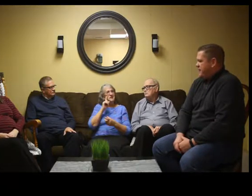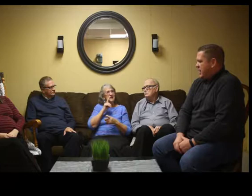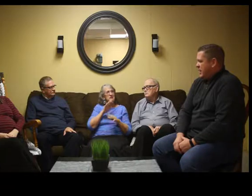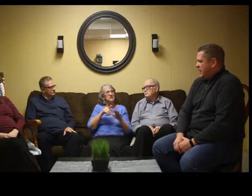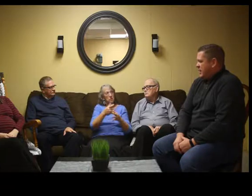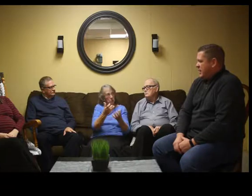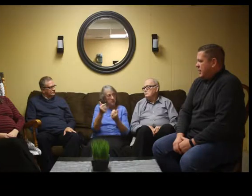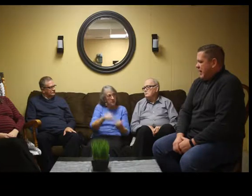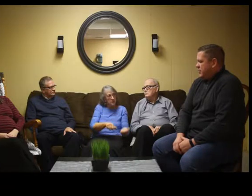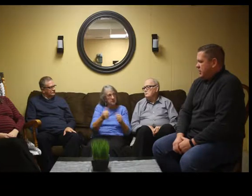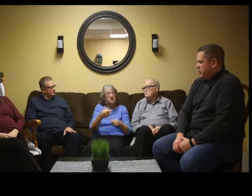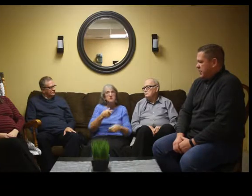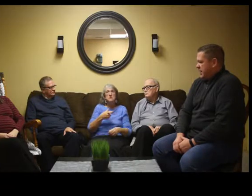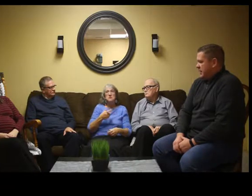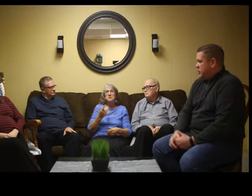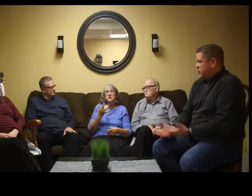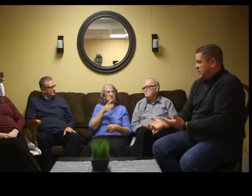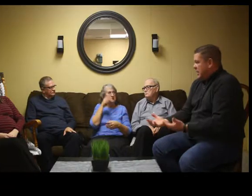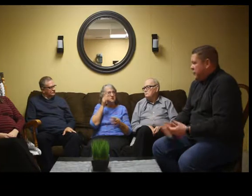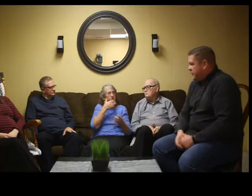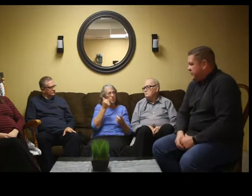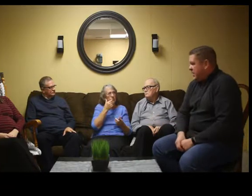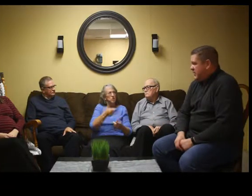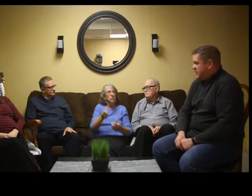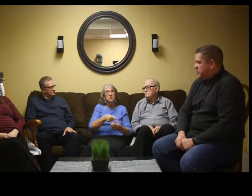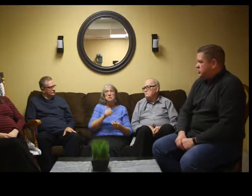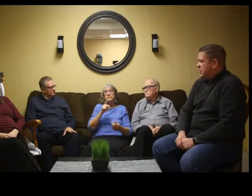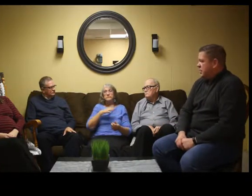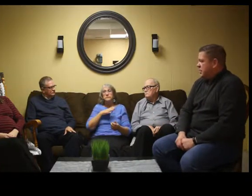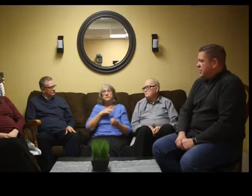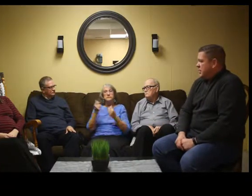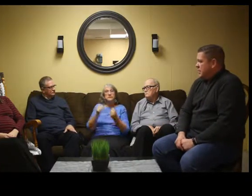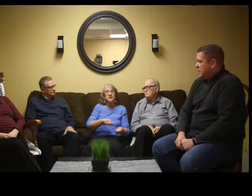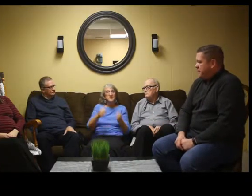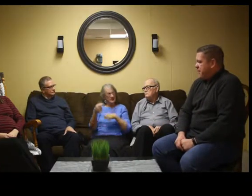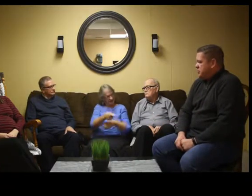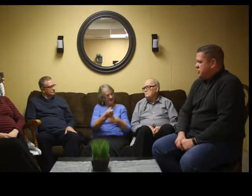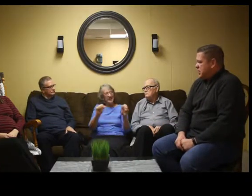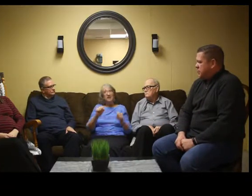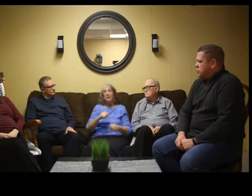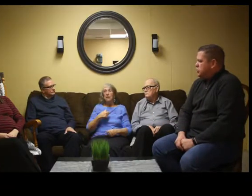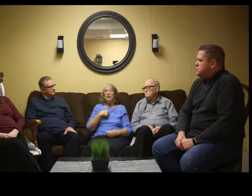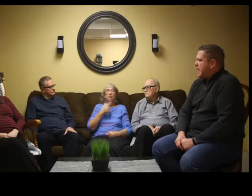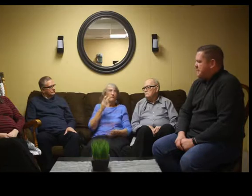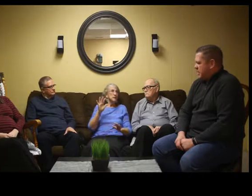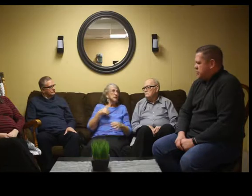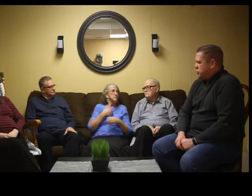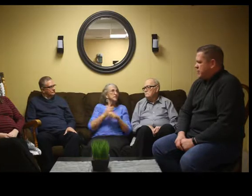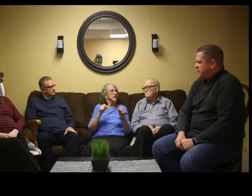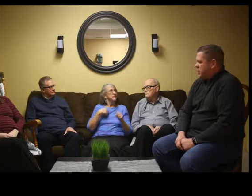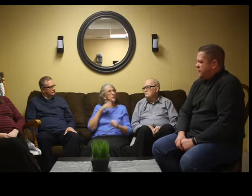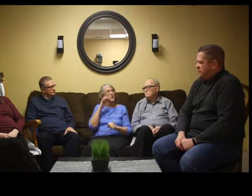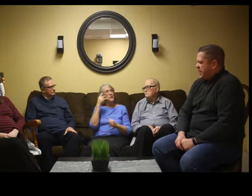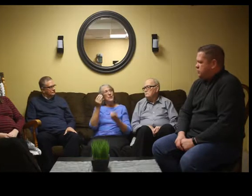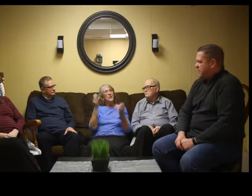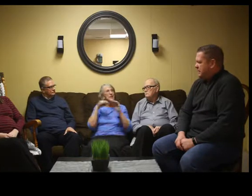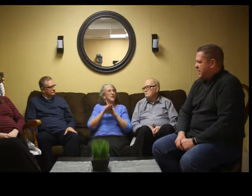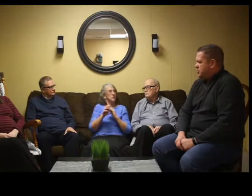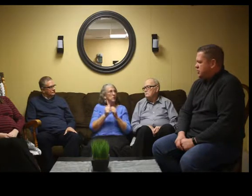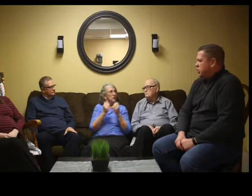finally have an understanding. And of course, we've even met deaf people who said, have pastors just say, well, we'll just baptize you. You're deaf. You get a free pass. We'll baptize you. You